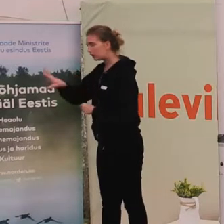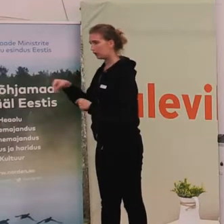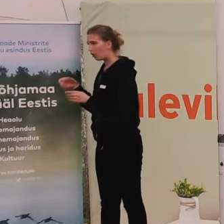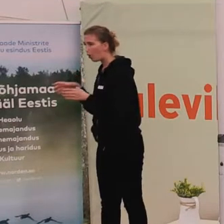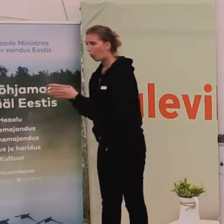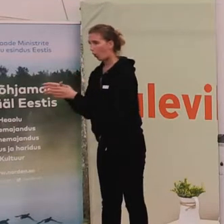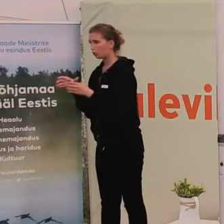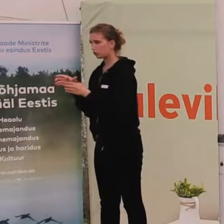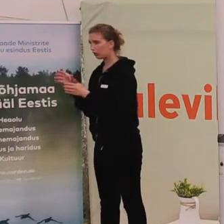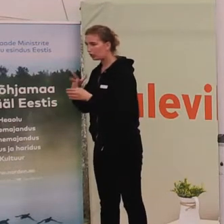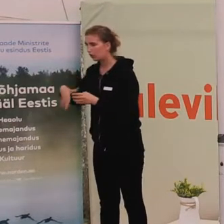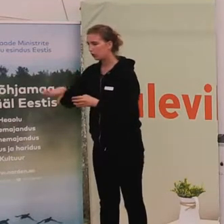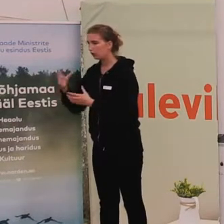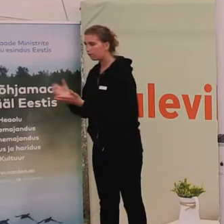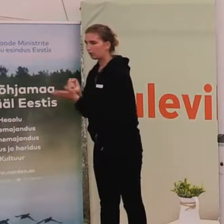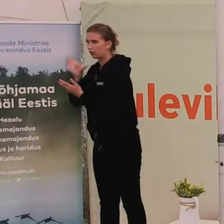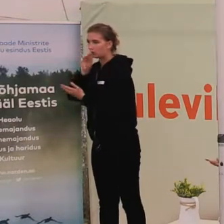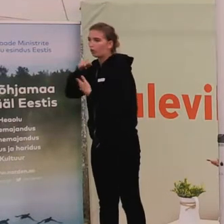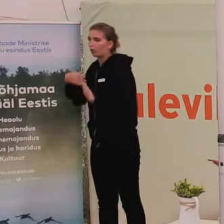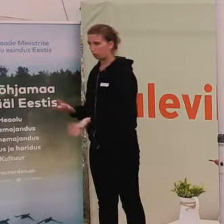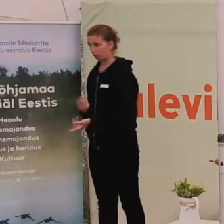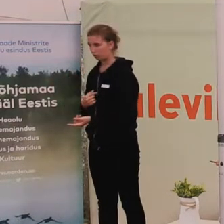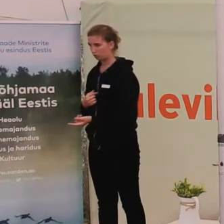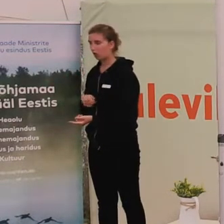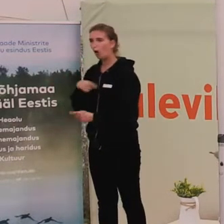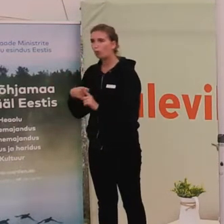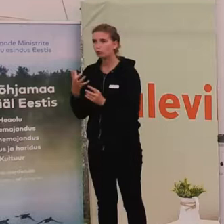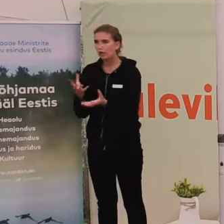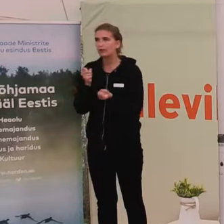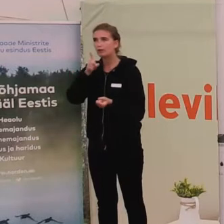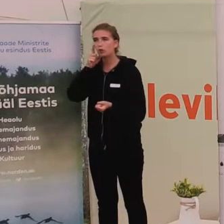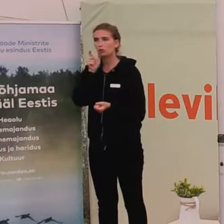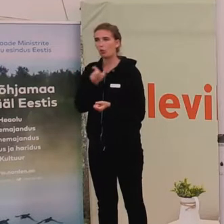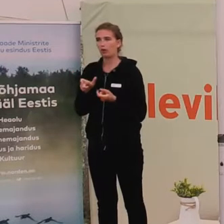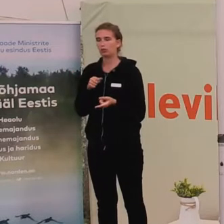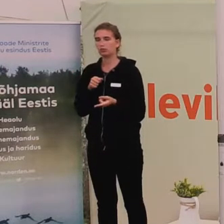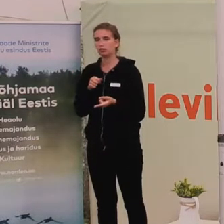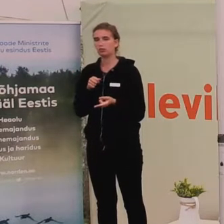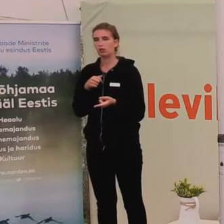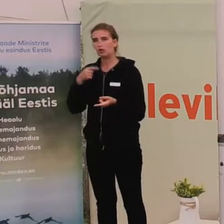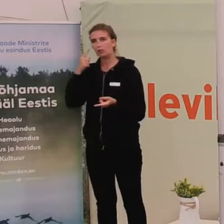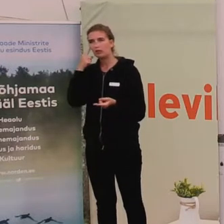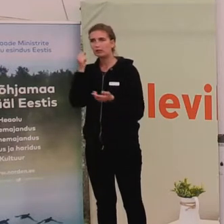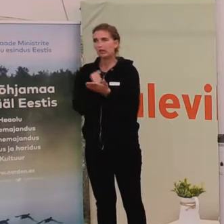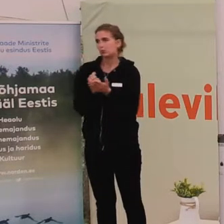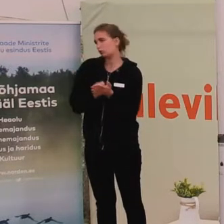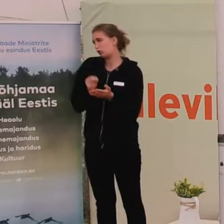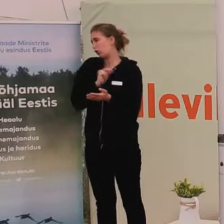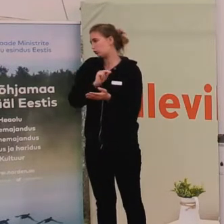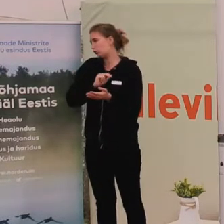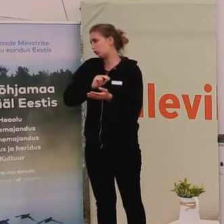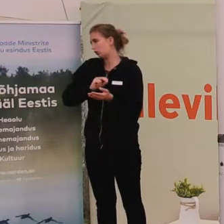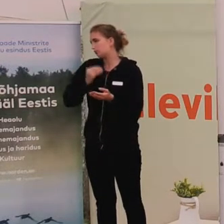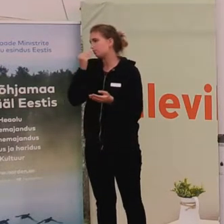are examples from young entrepreneurs like Rivers Resources, which